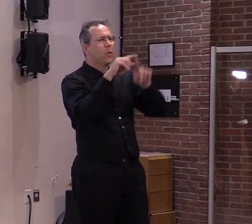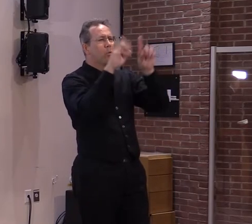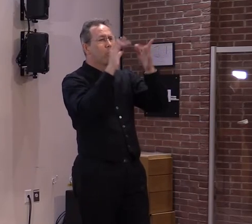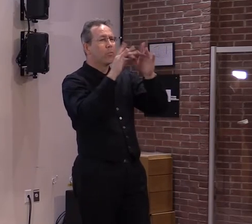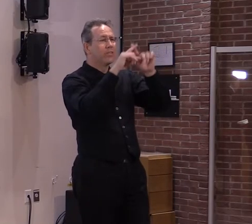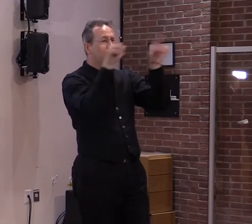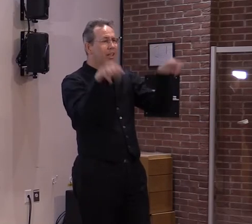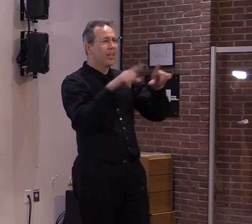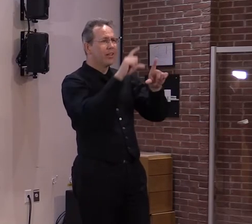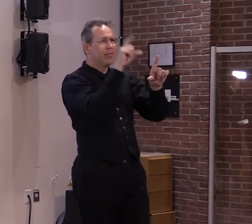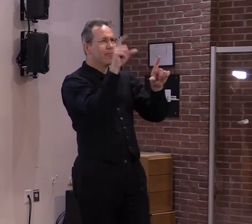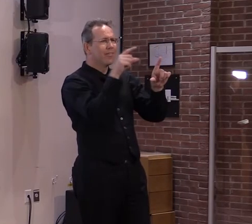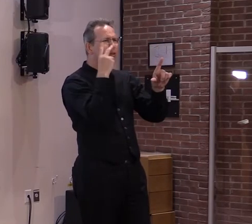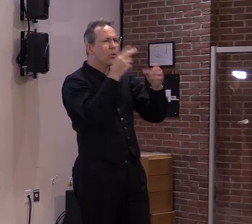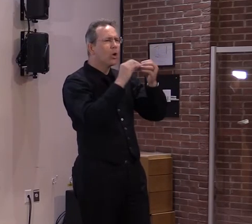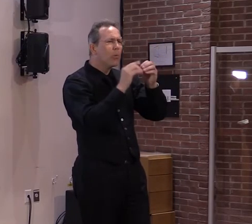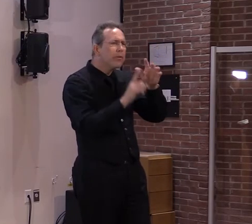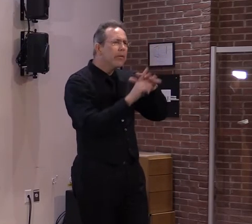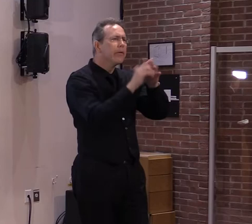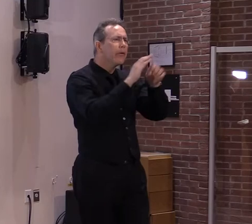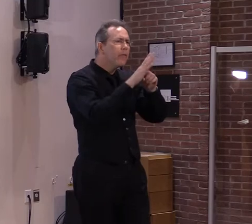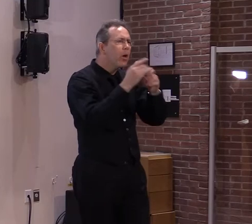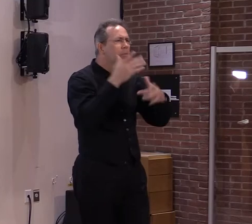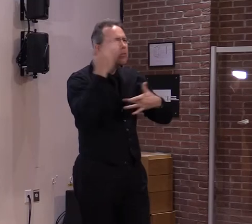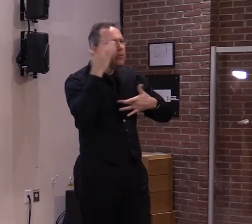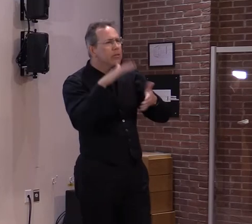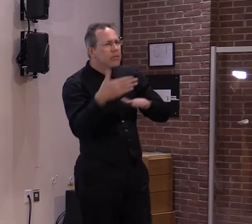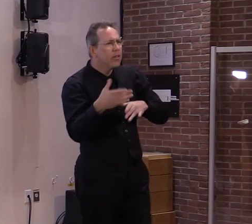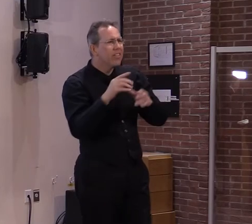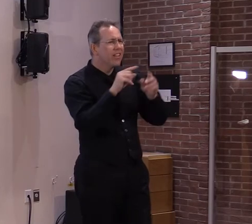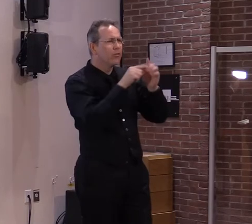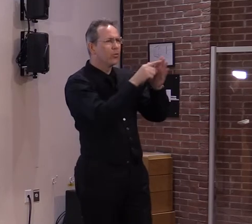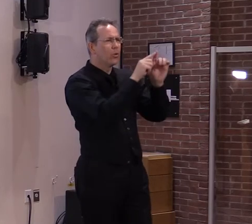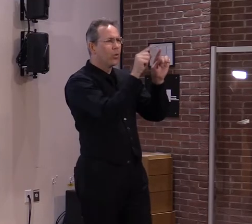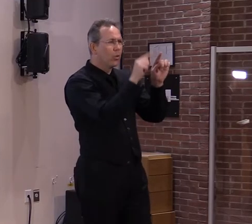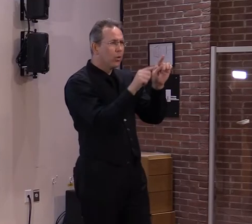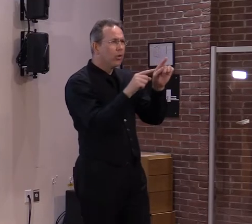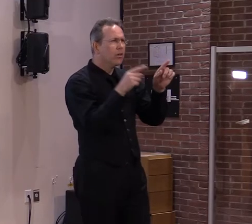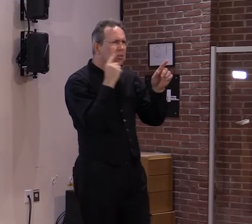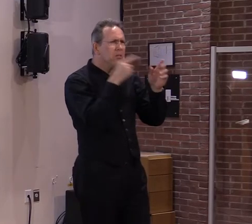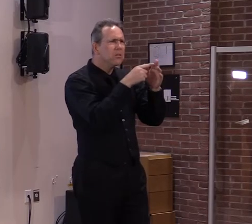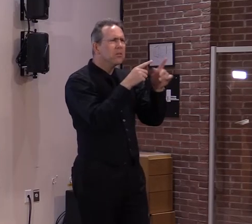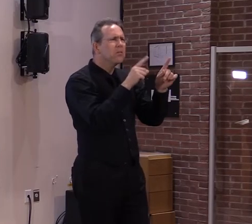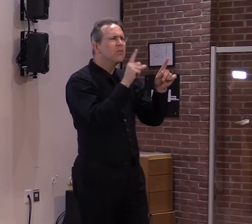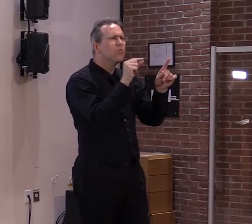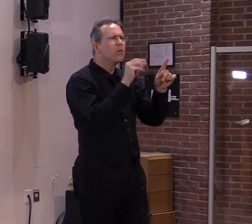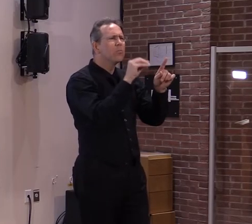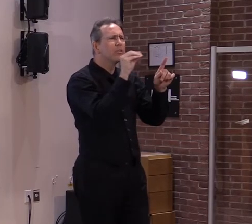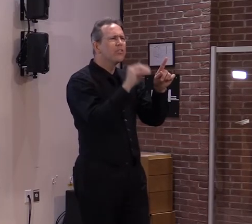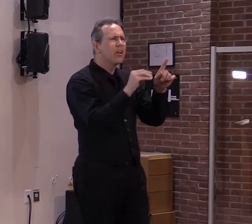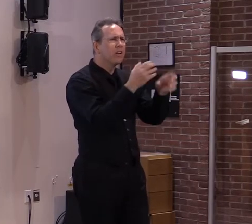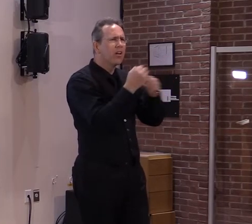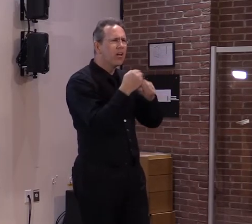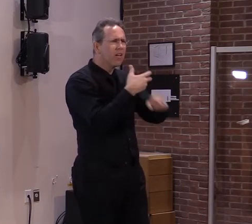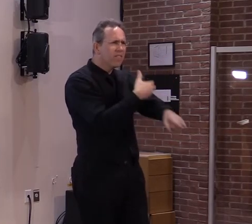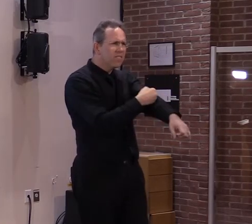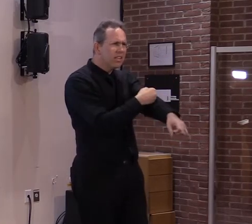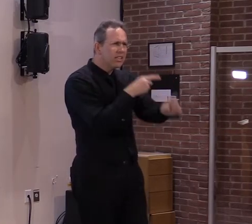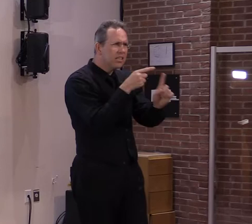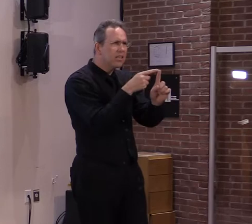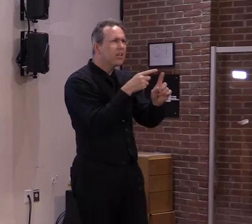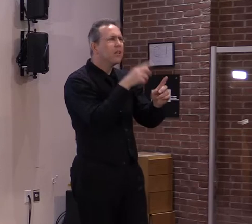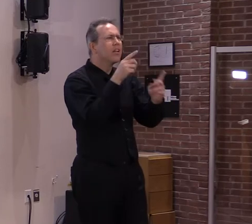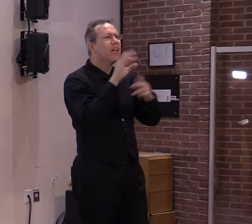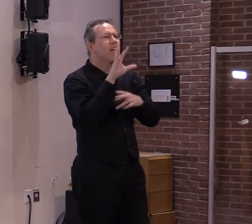Just a quick estimate with about 20% vaccination rate, 95% effectiveness. I'm